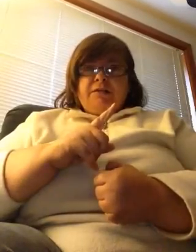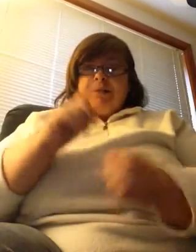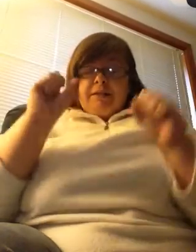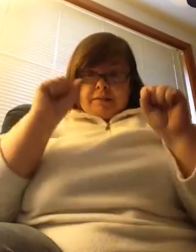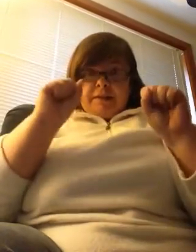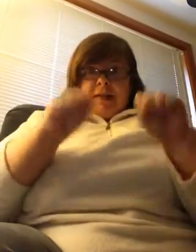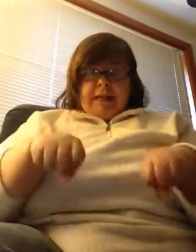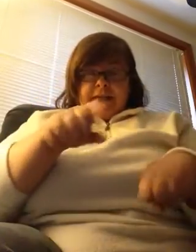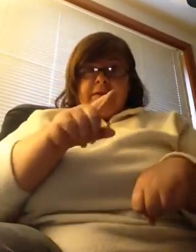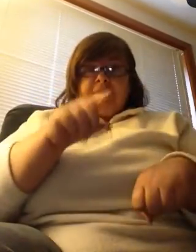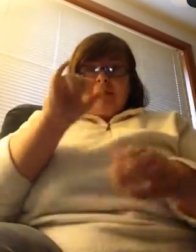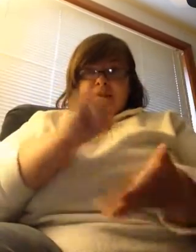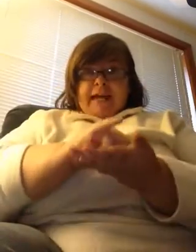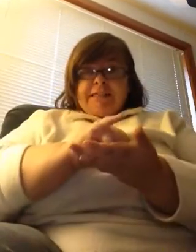then can that